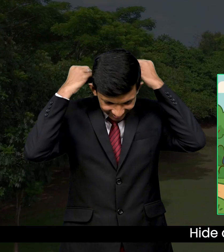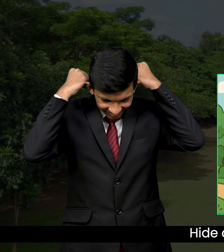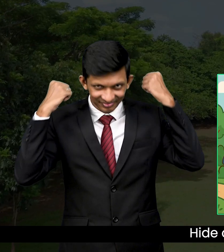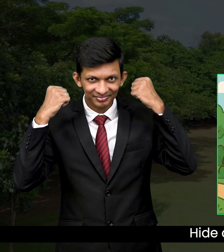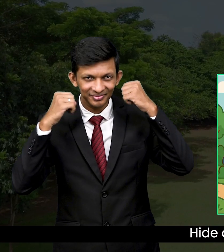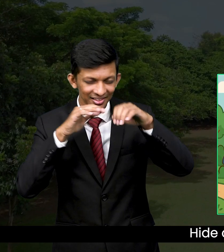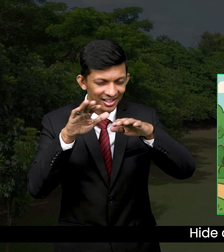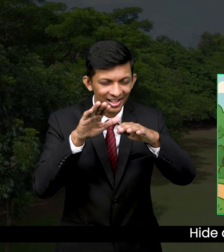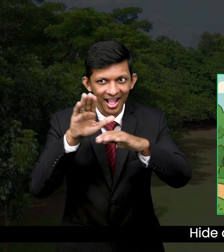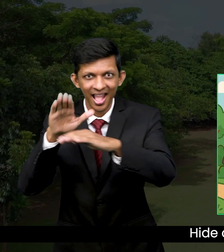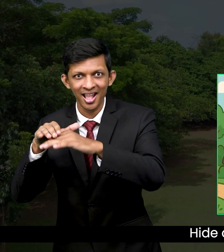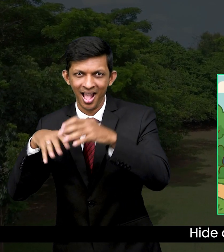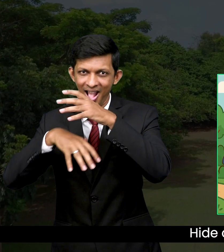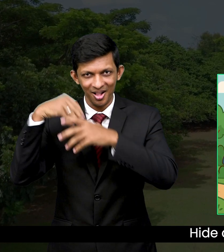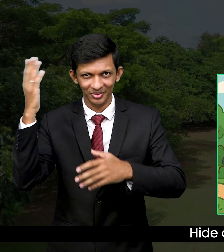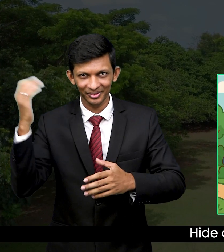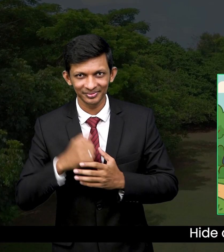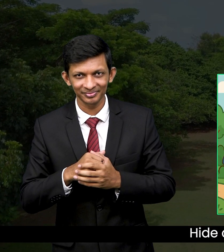hide and seek,